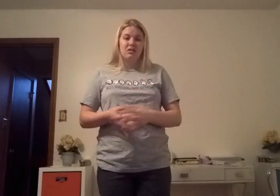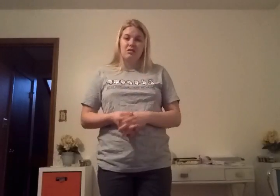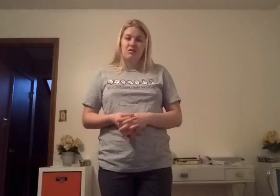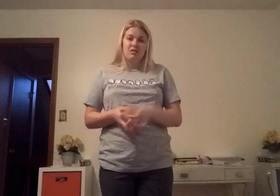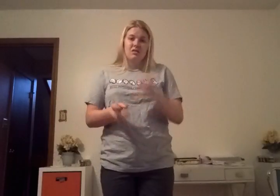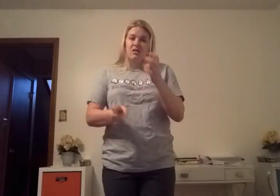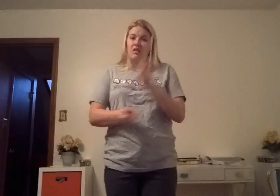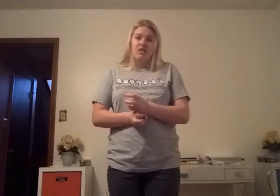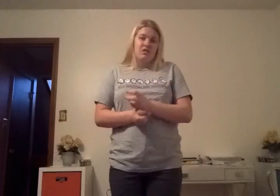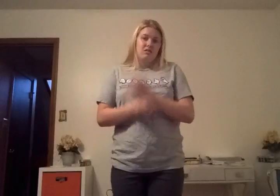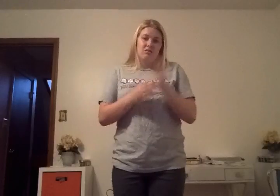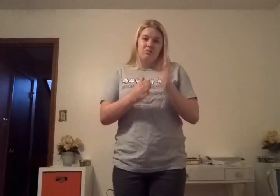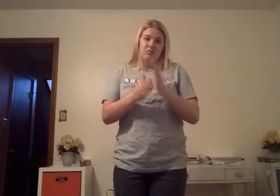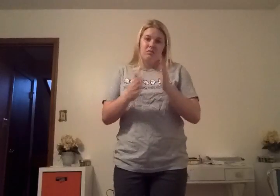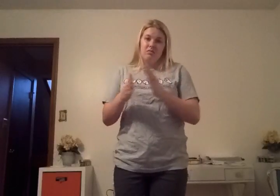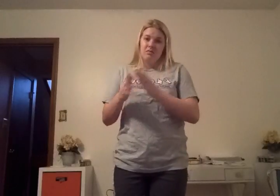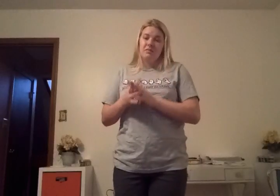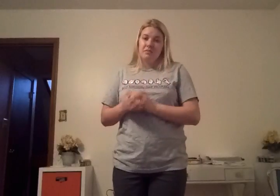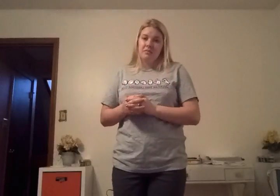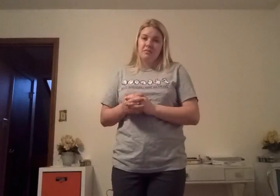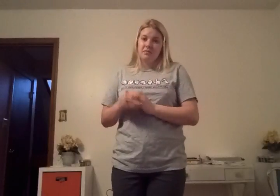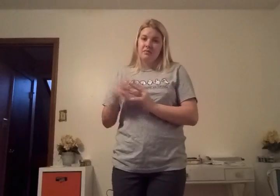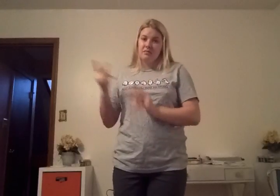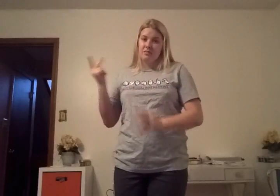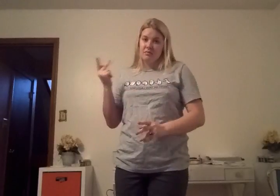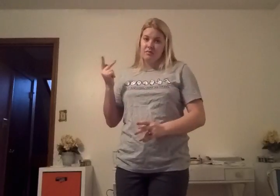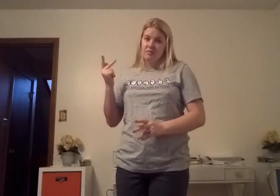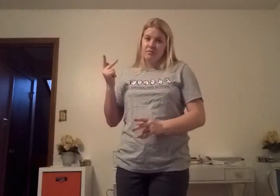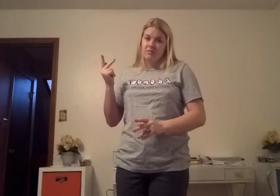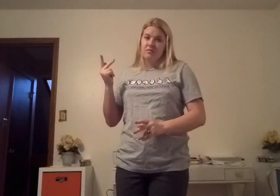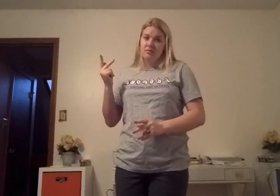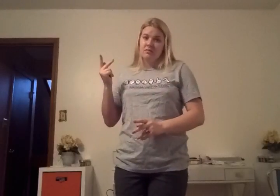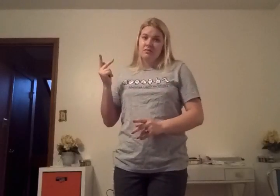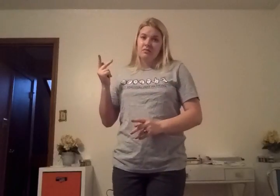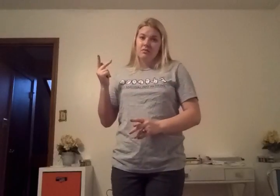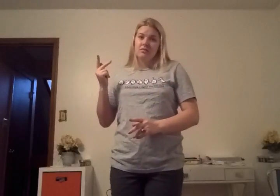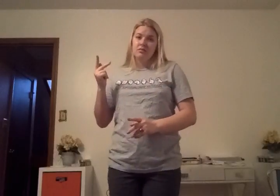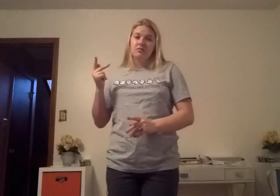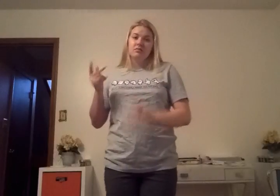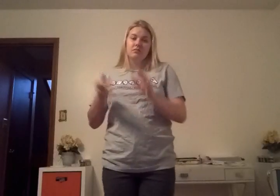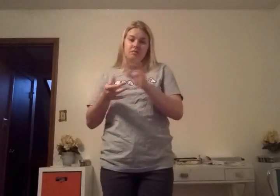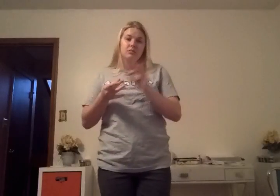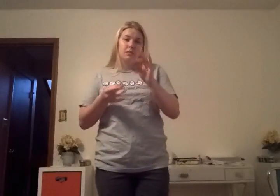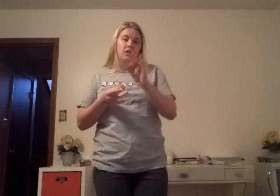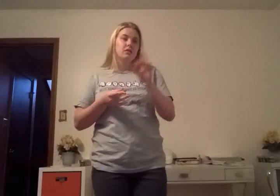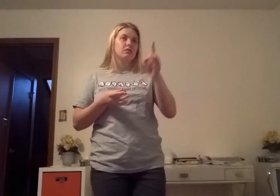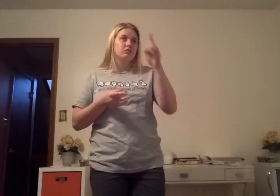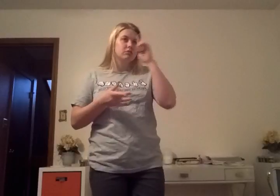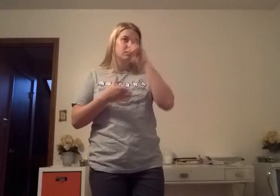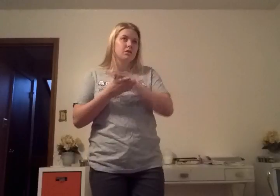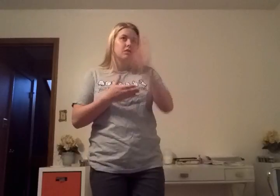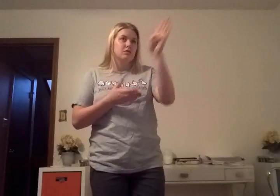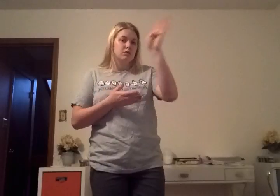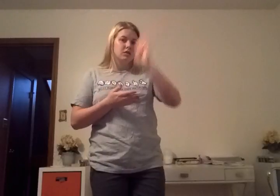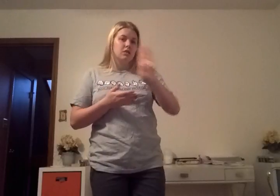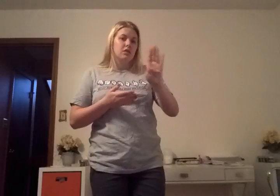brutal process. Both Selena and Francia say it's their faith that guided them through this very emotional and private process. You